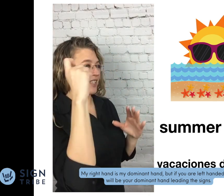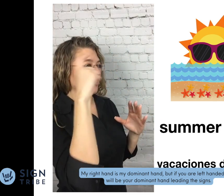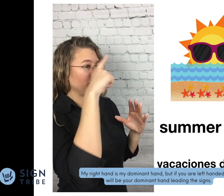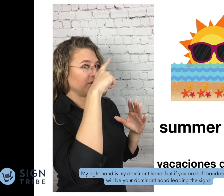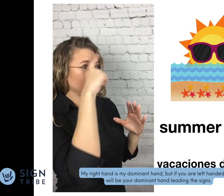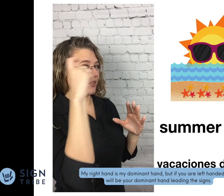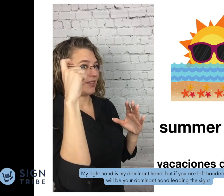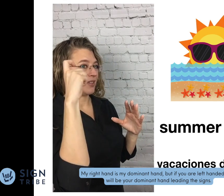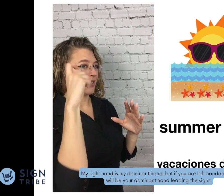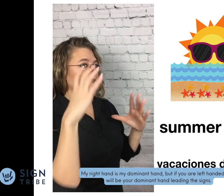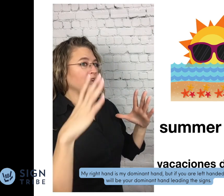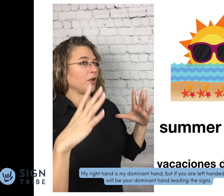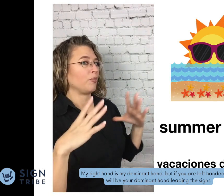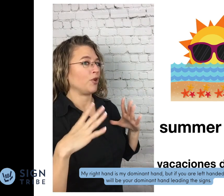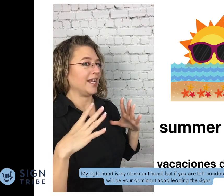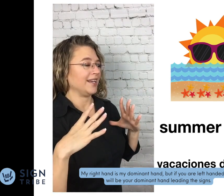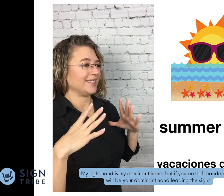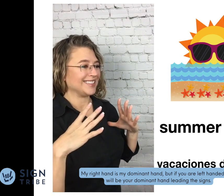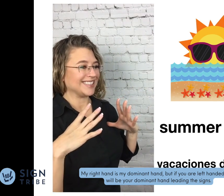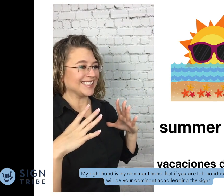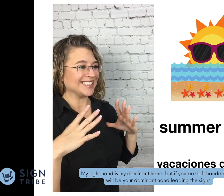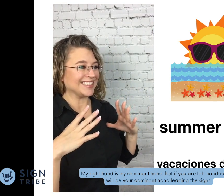Summer break.